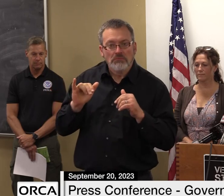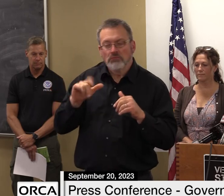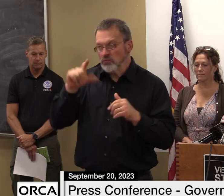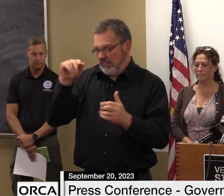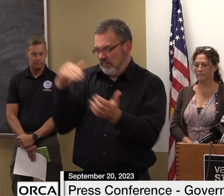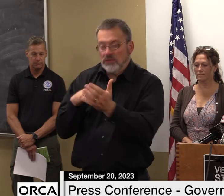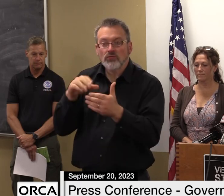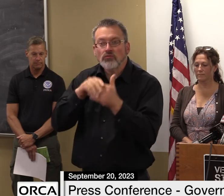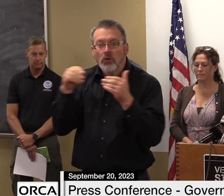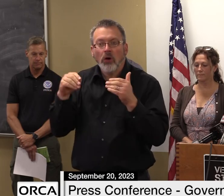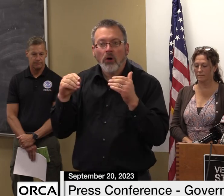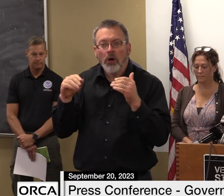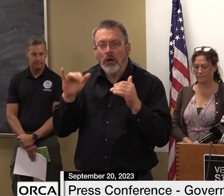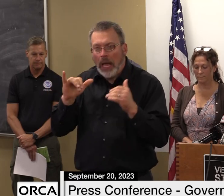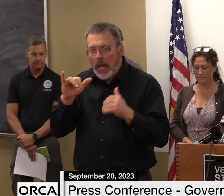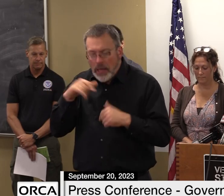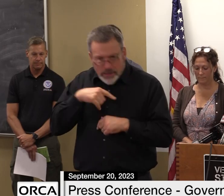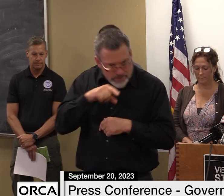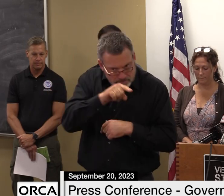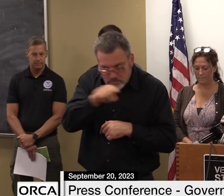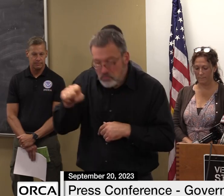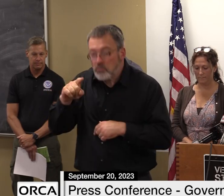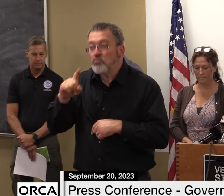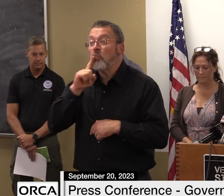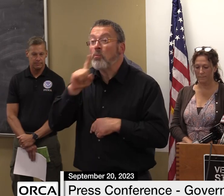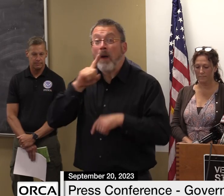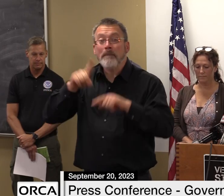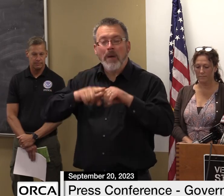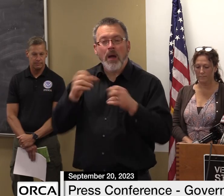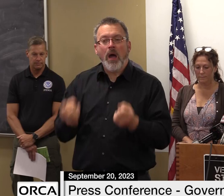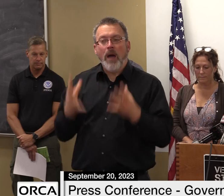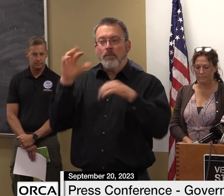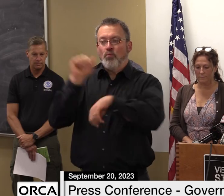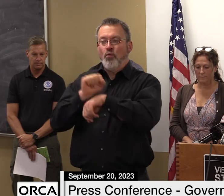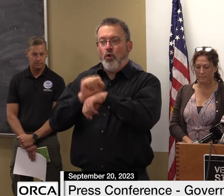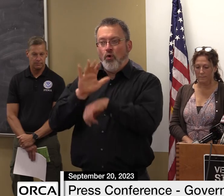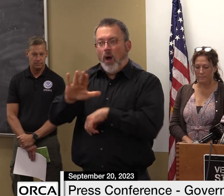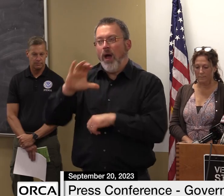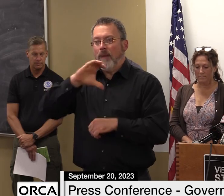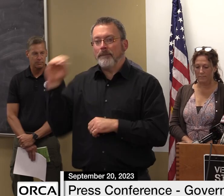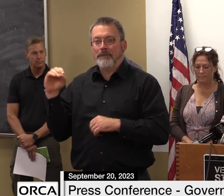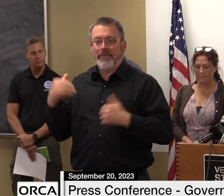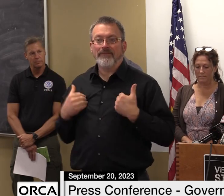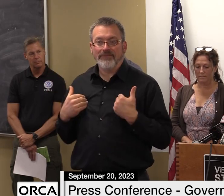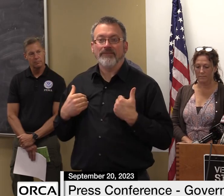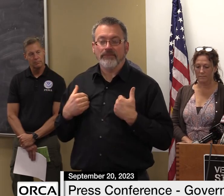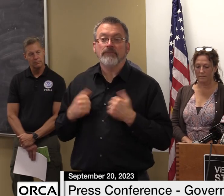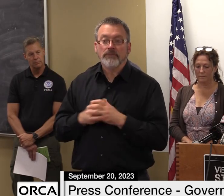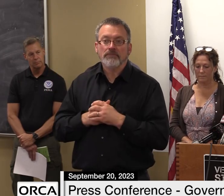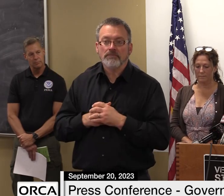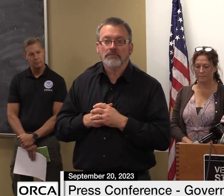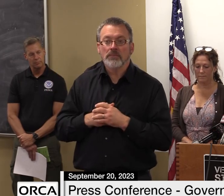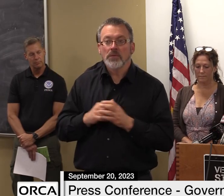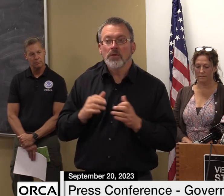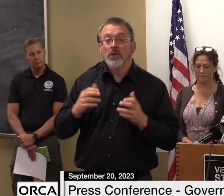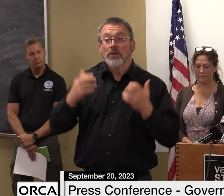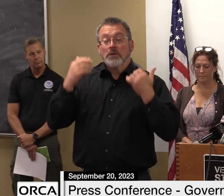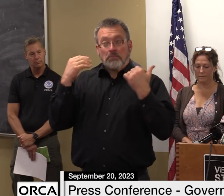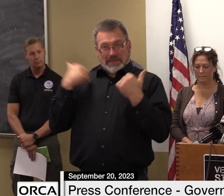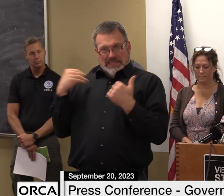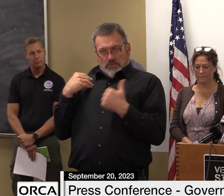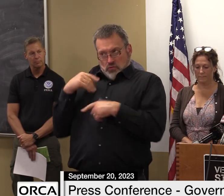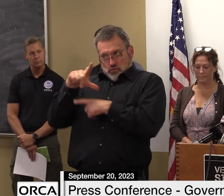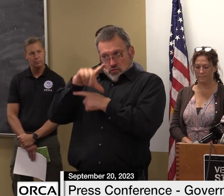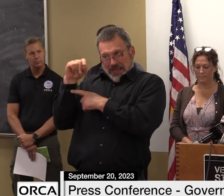based on how many employees they had. Today, we're announcing that we want to raise the grant percentage to 30% of